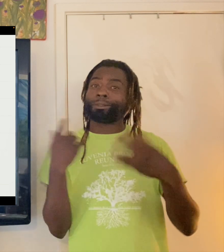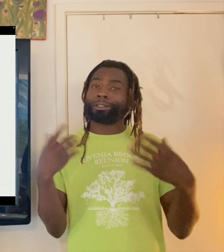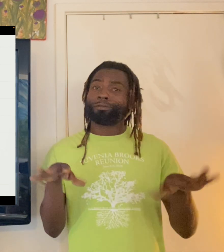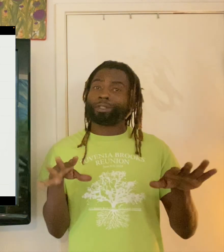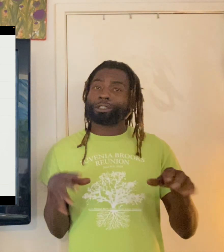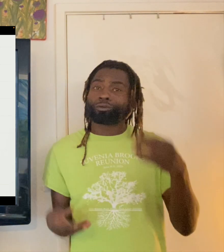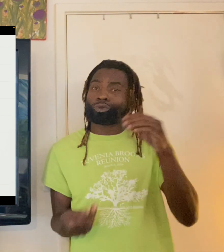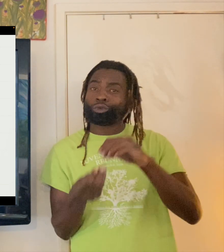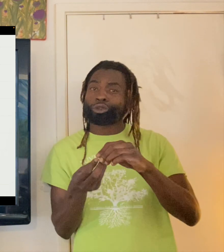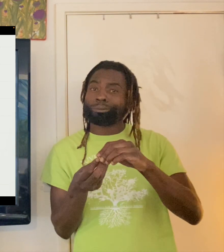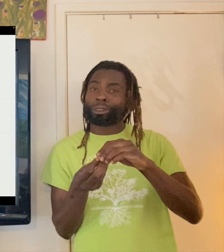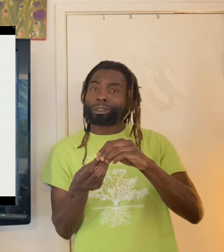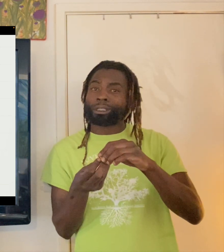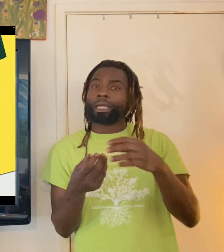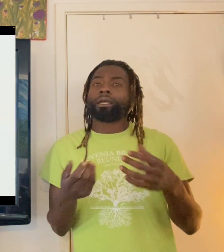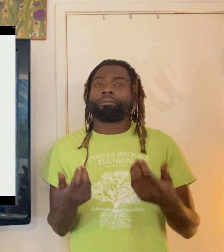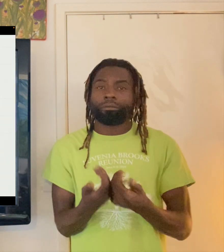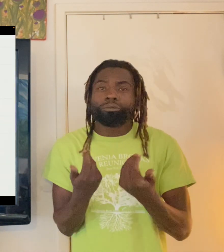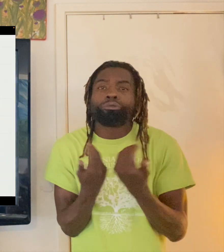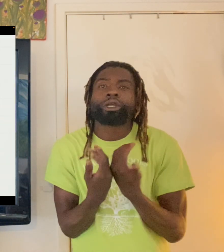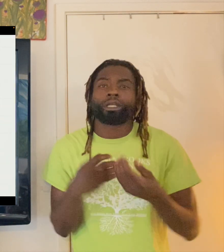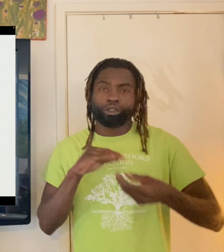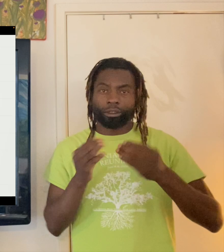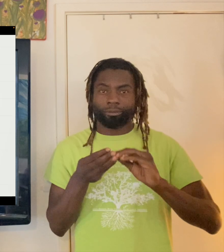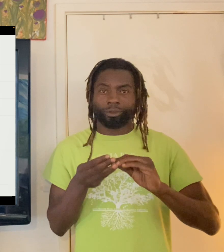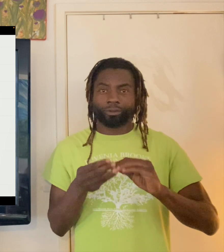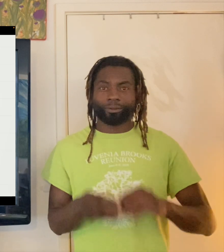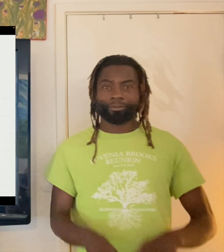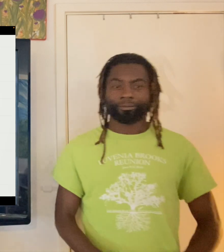composing and decomposing.